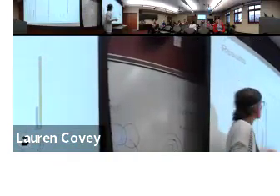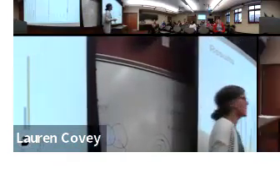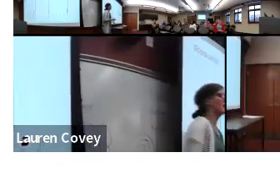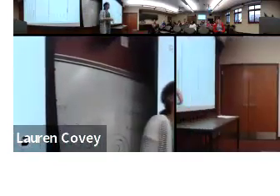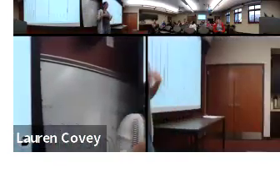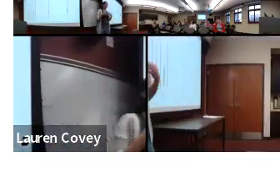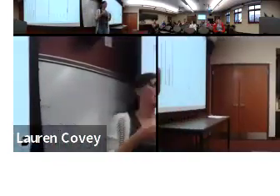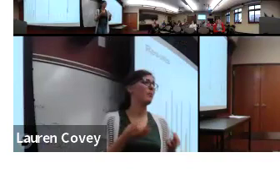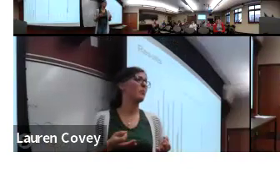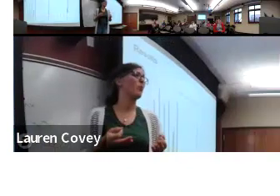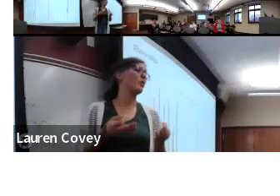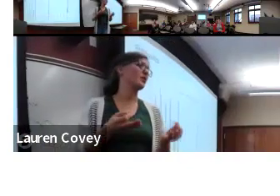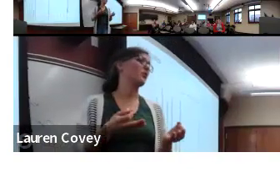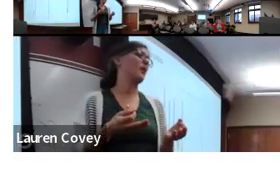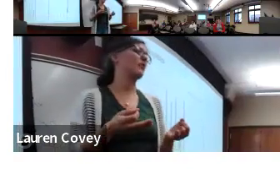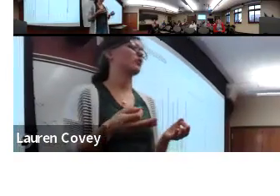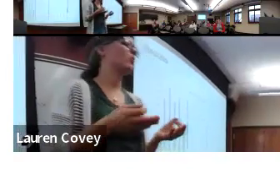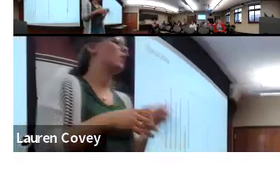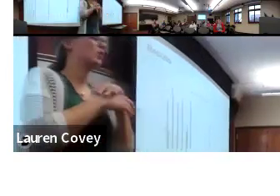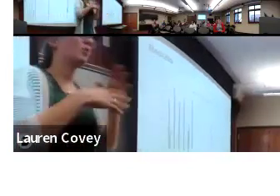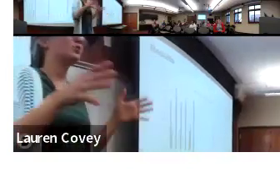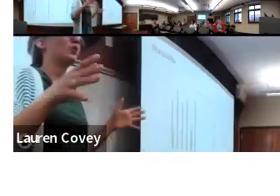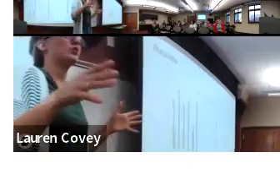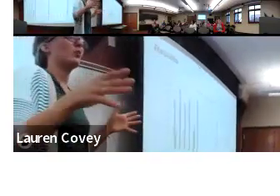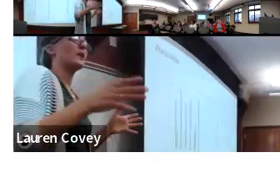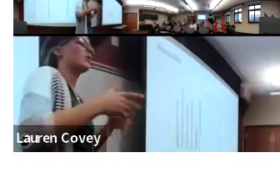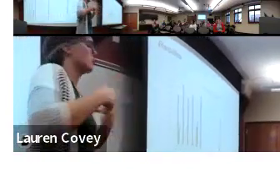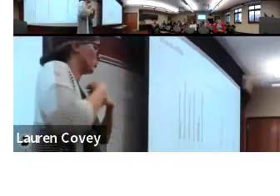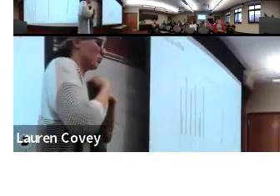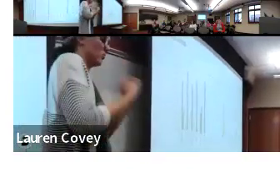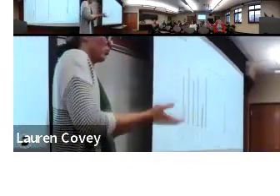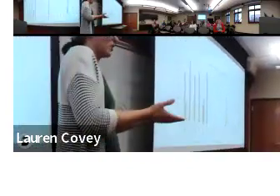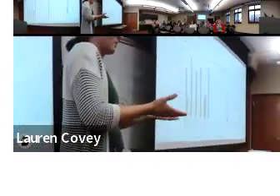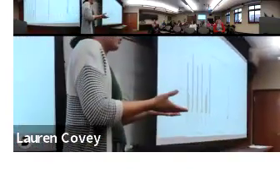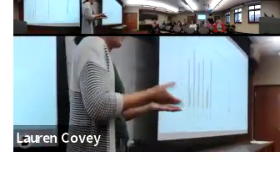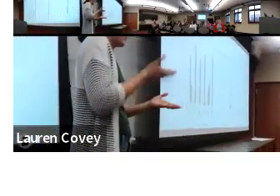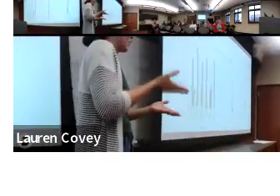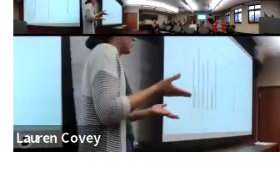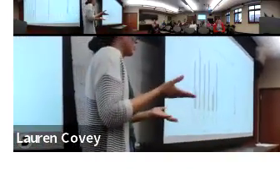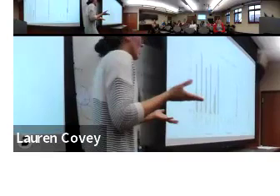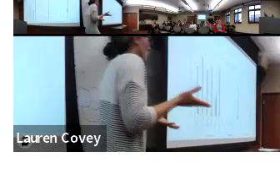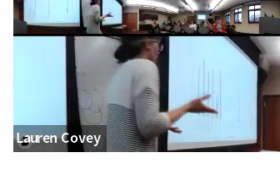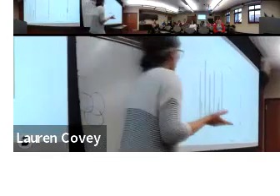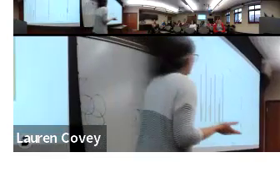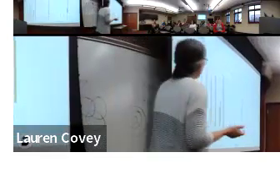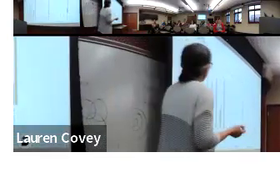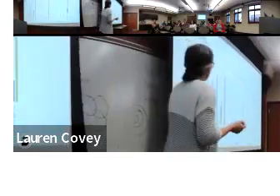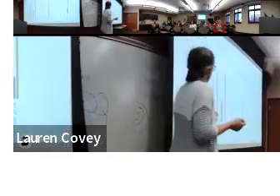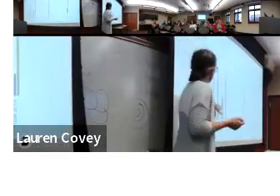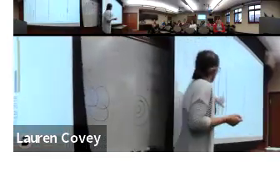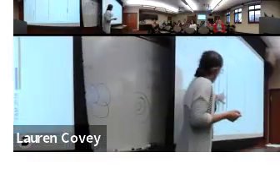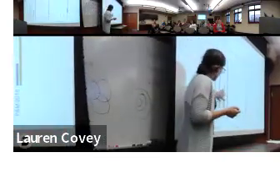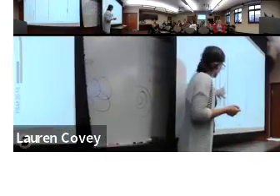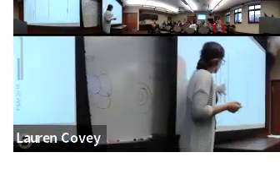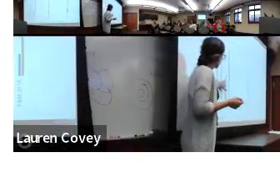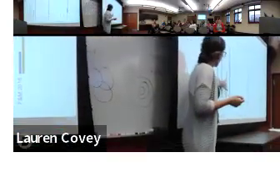starts mostly talking about people with a serenade. So no introduction to anybody. She just talks about them without mentioning who they are.